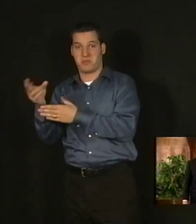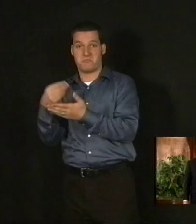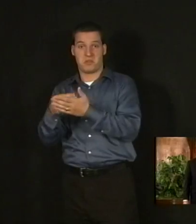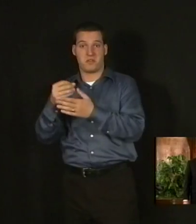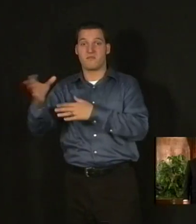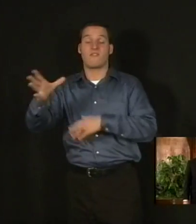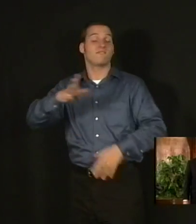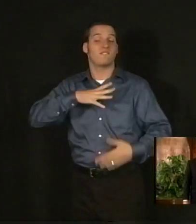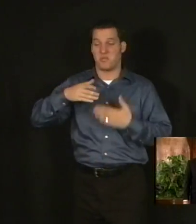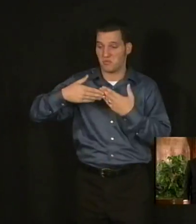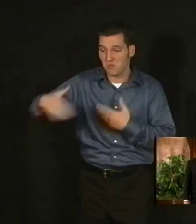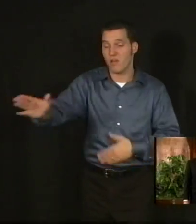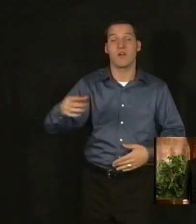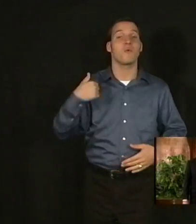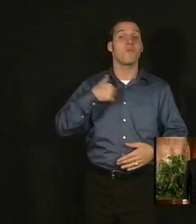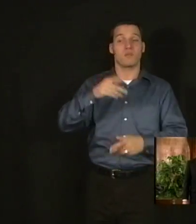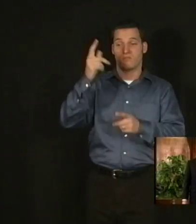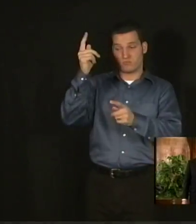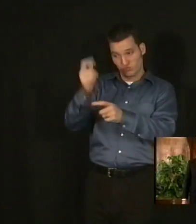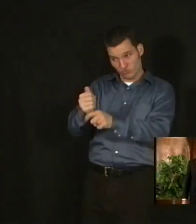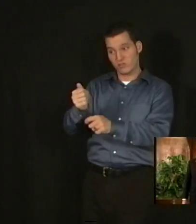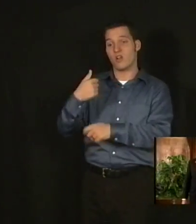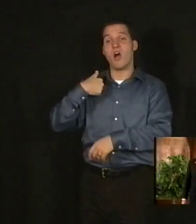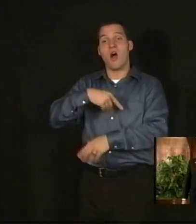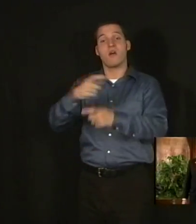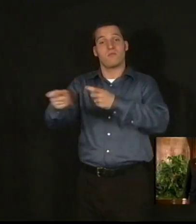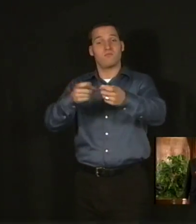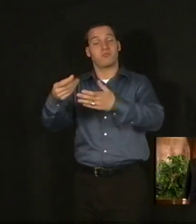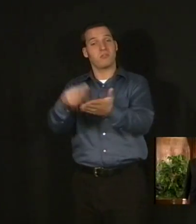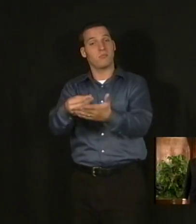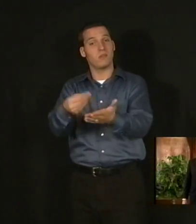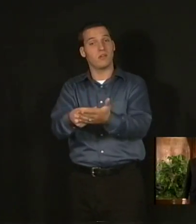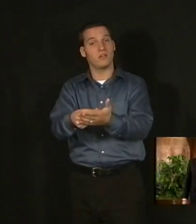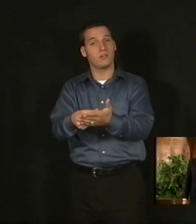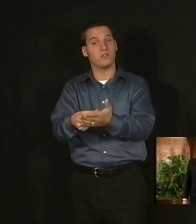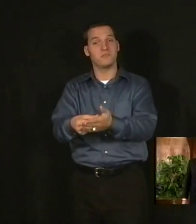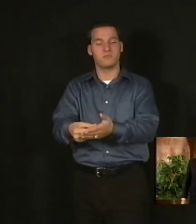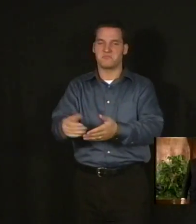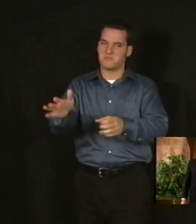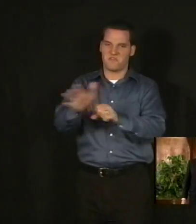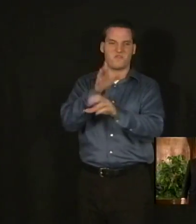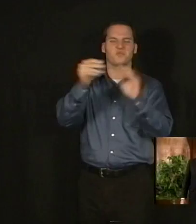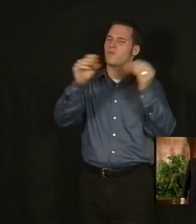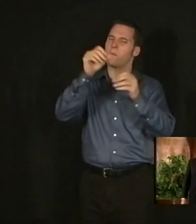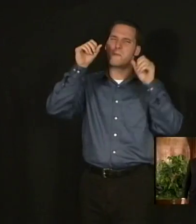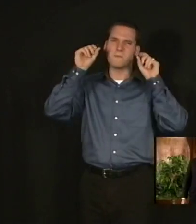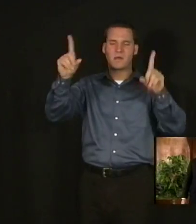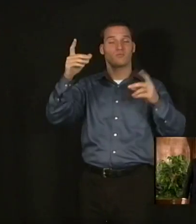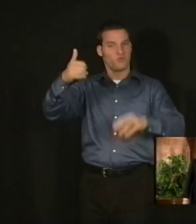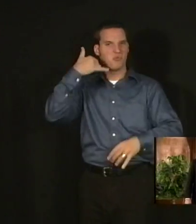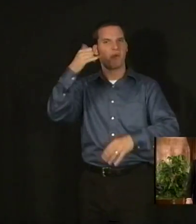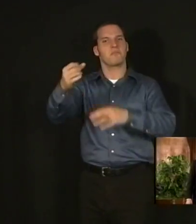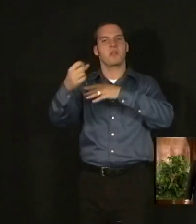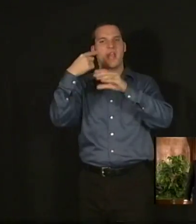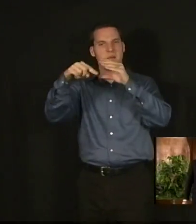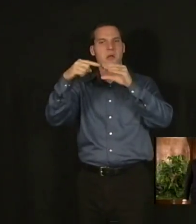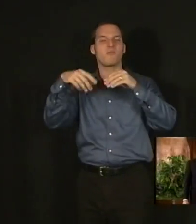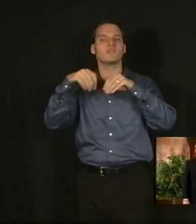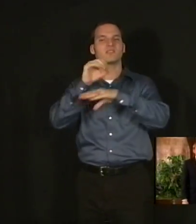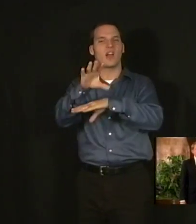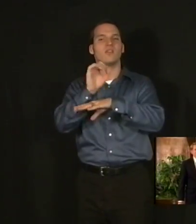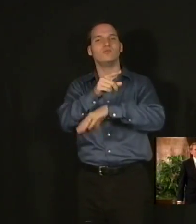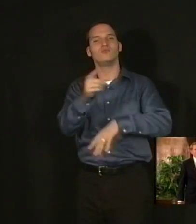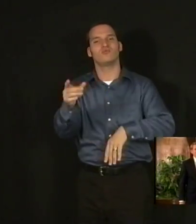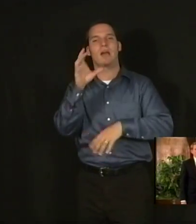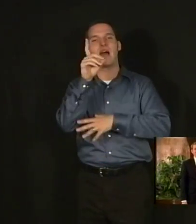ahead. We've entrusted you to manage our money. We've got the whole story. It's amazing. If you call us or email us, we'll send that to